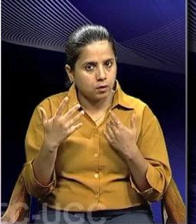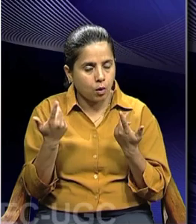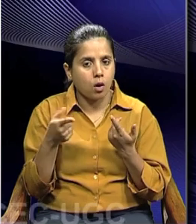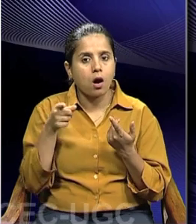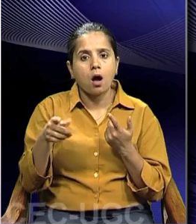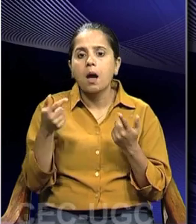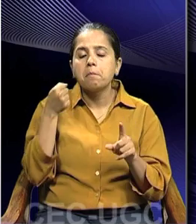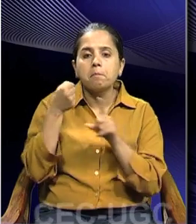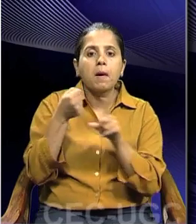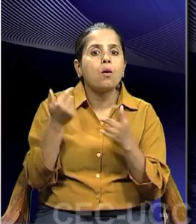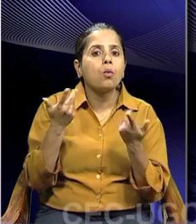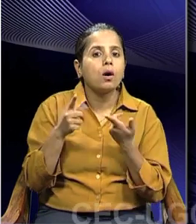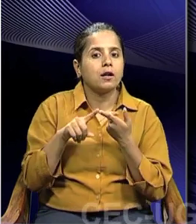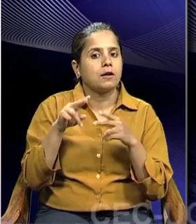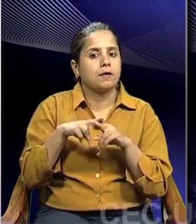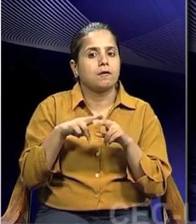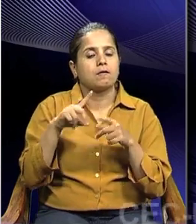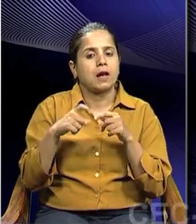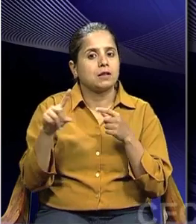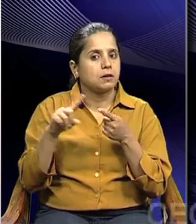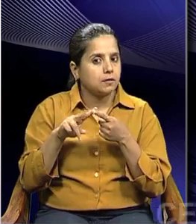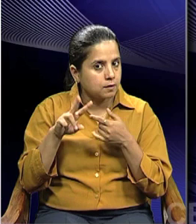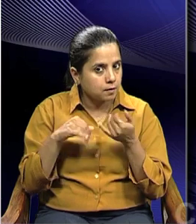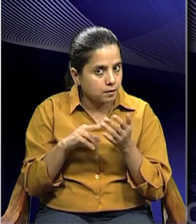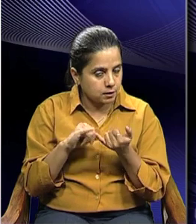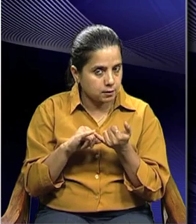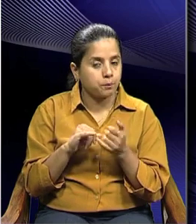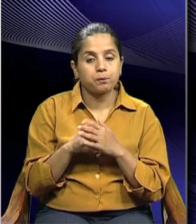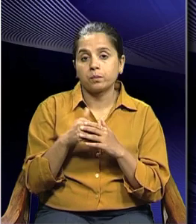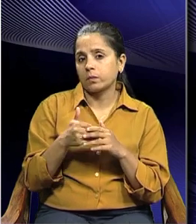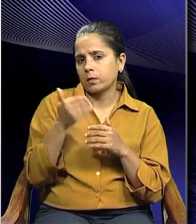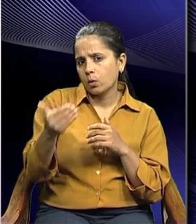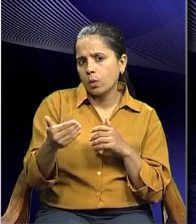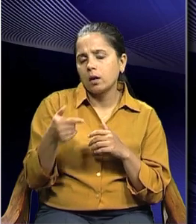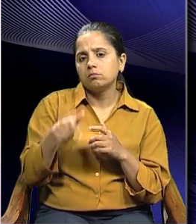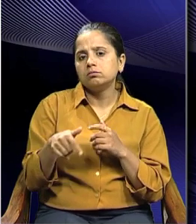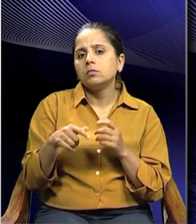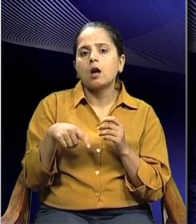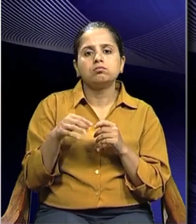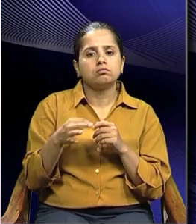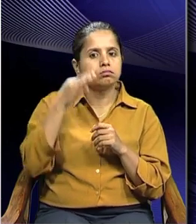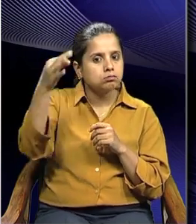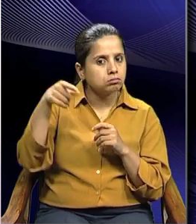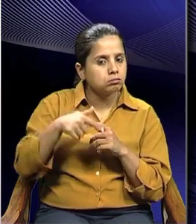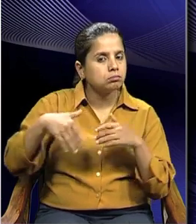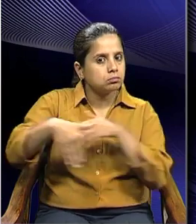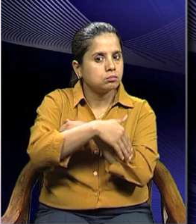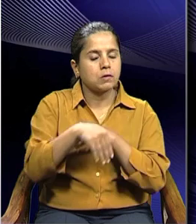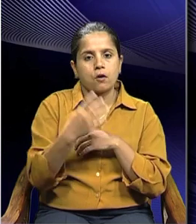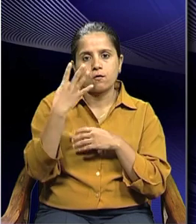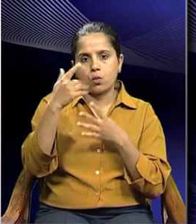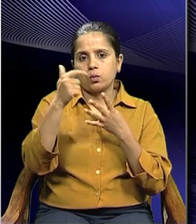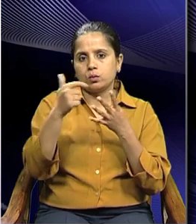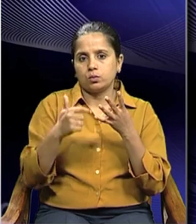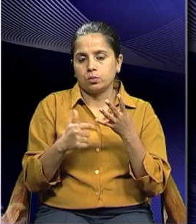effectiveness. Now coming to another dimension of this forward engineering, that we have four